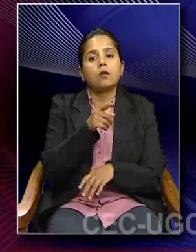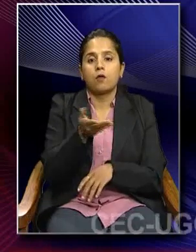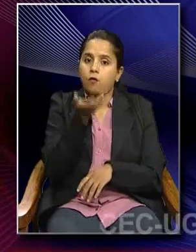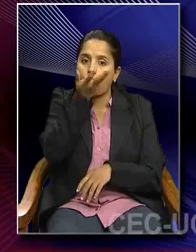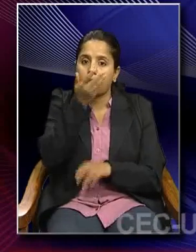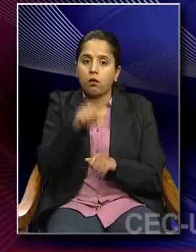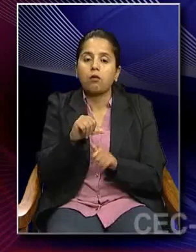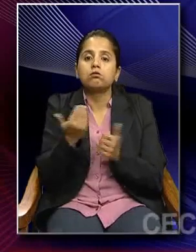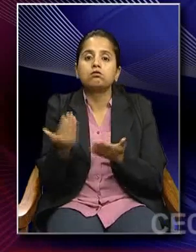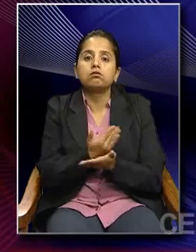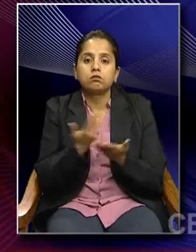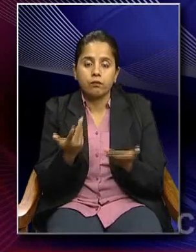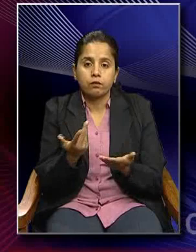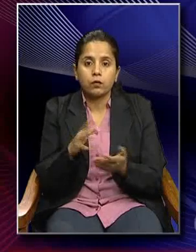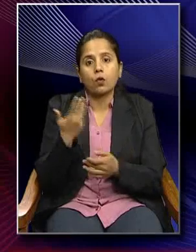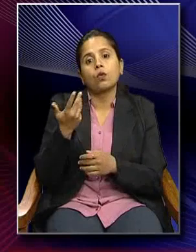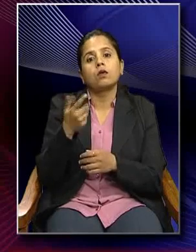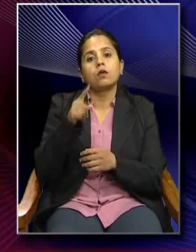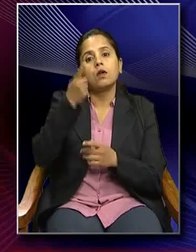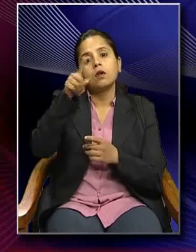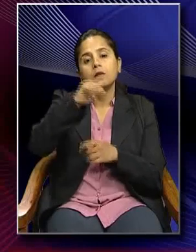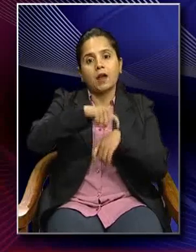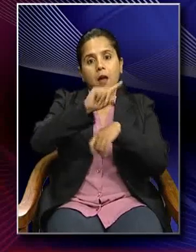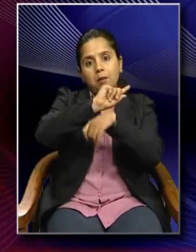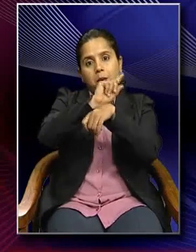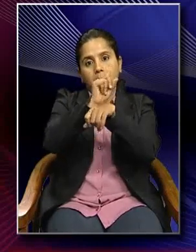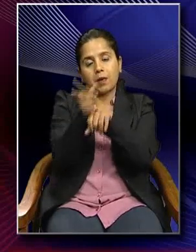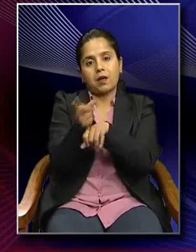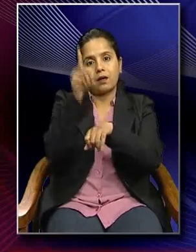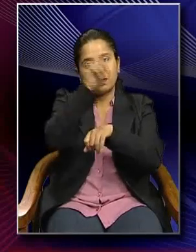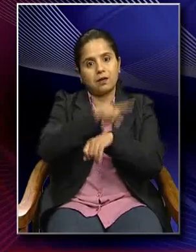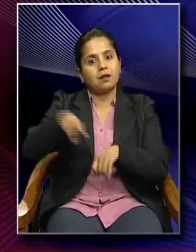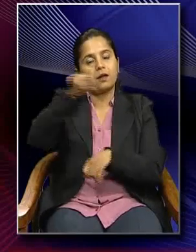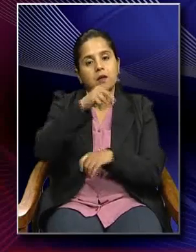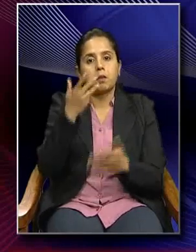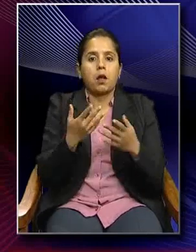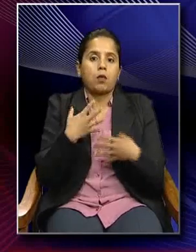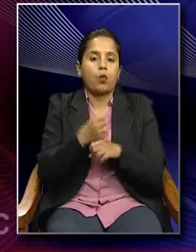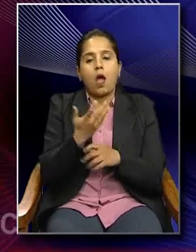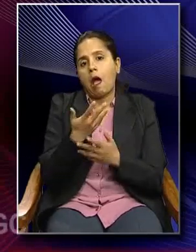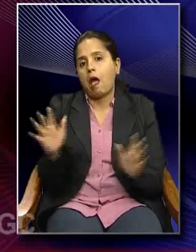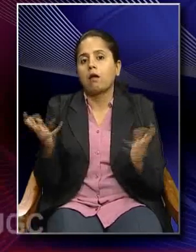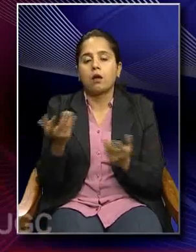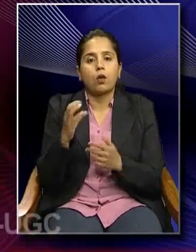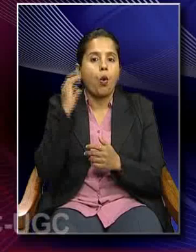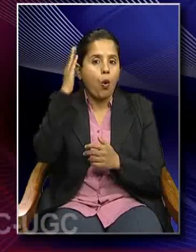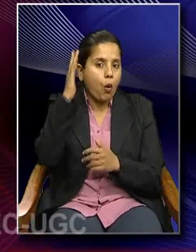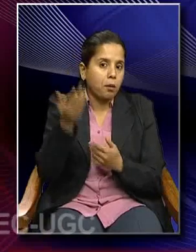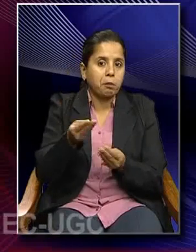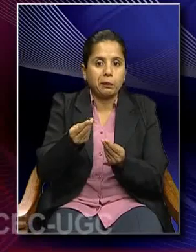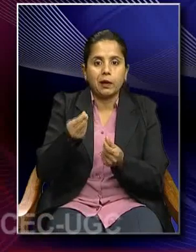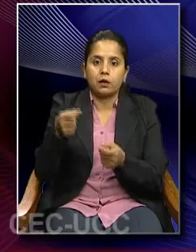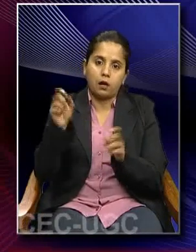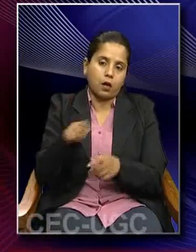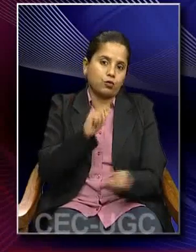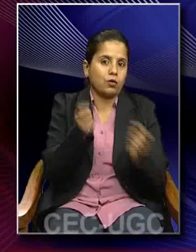water and cloth out of anything, and oil out of sand particles